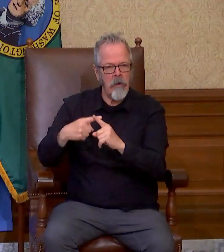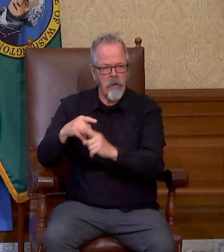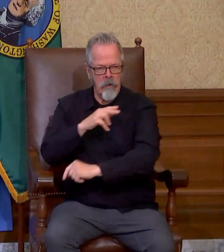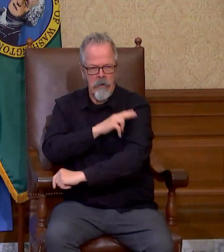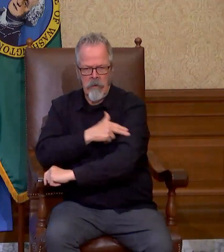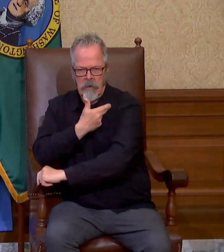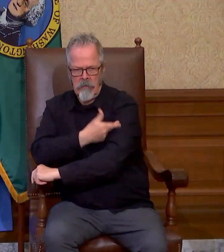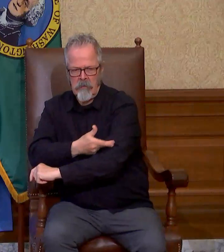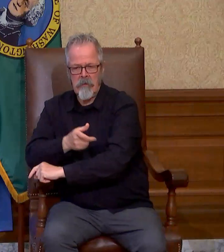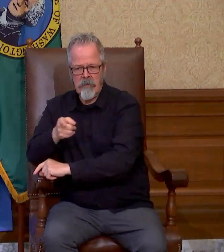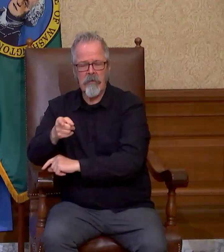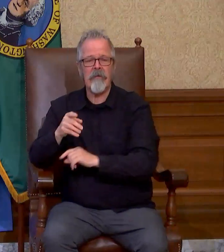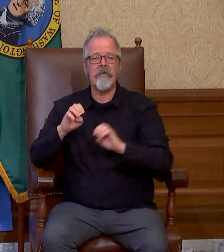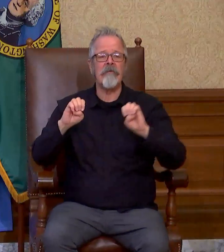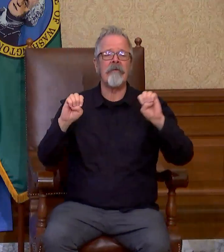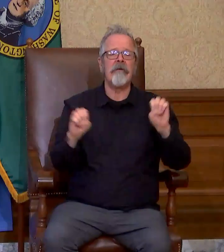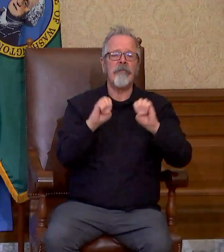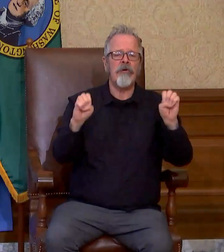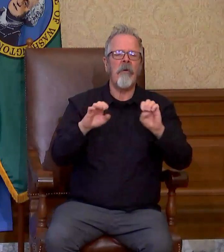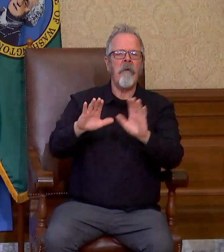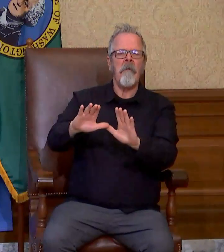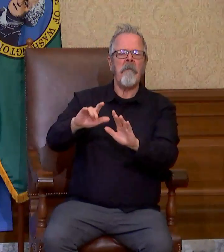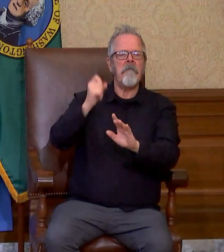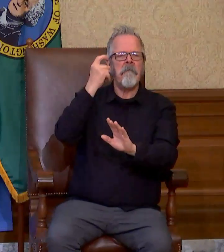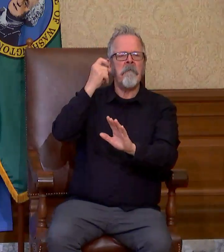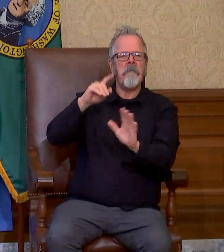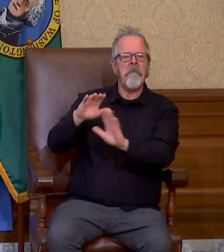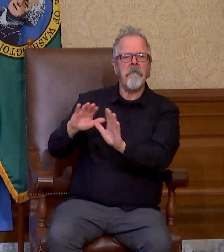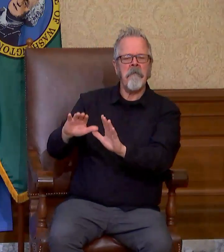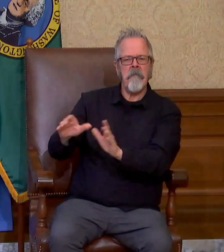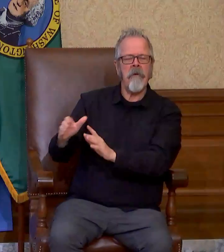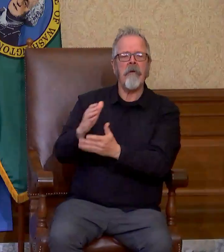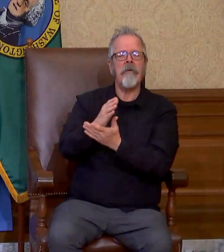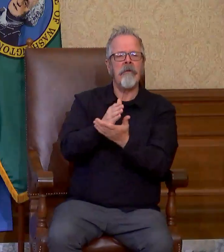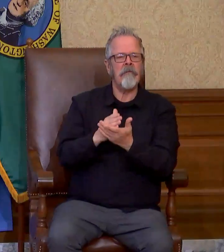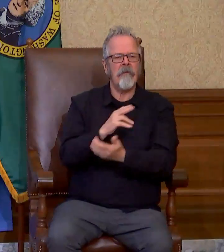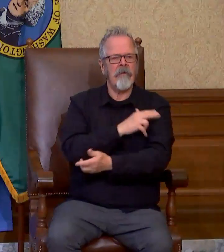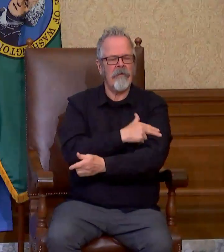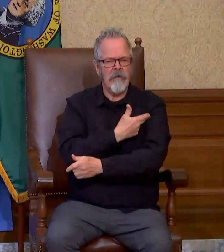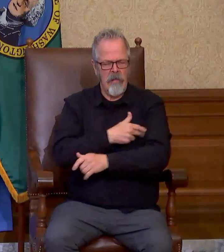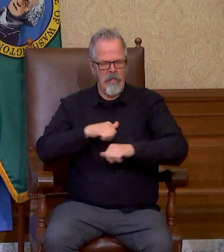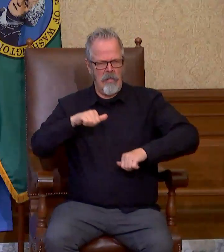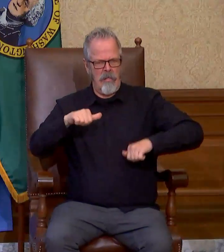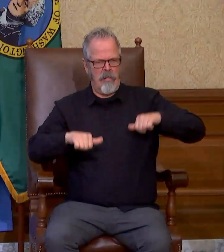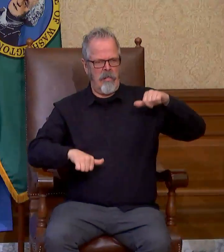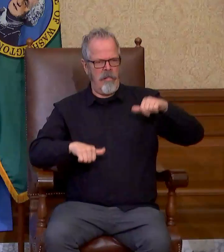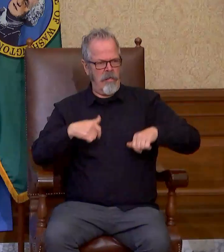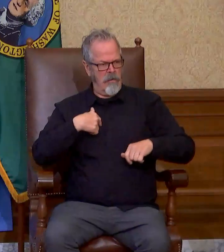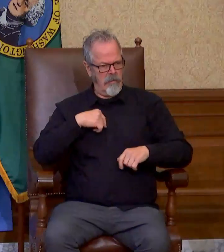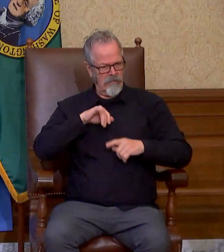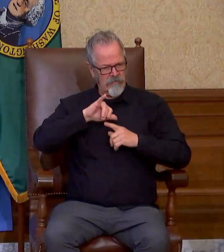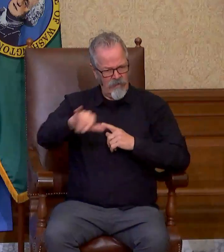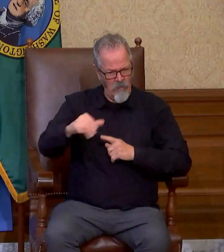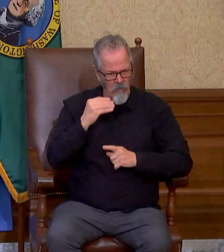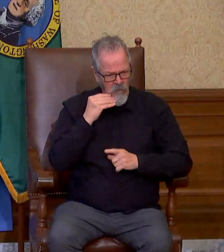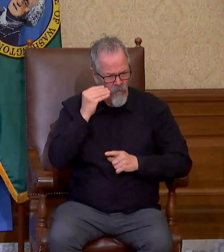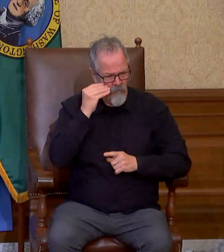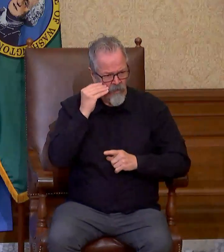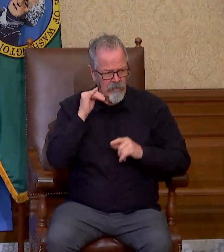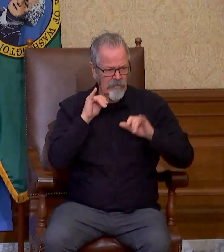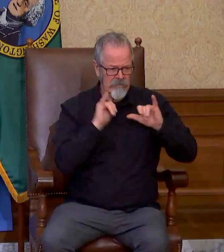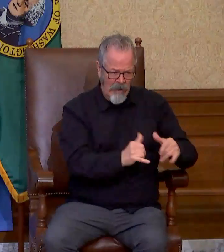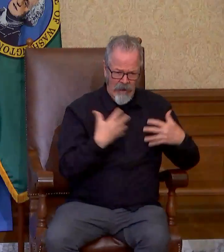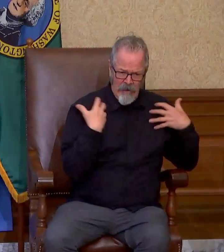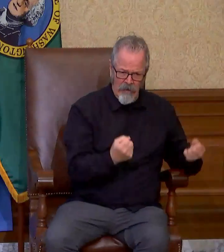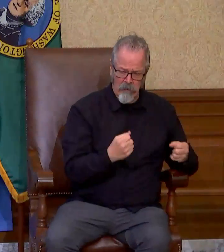were uncertain about how to go forward on our Stay Home, Stay Healthy initiative. And this will allow additional patients to